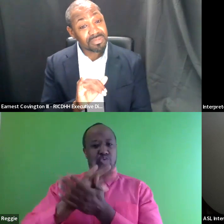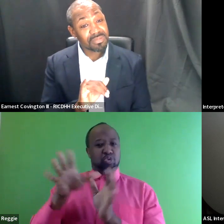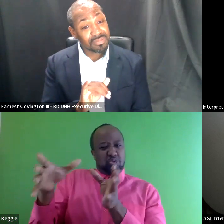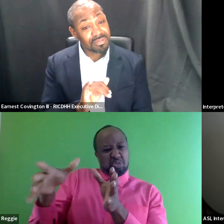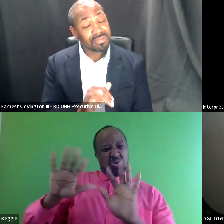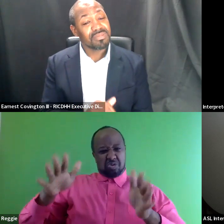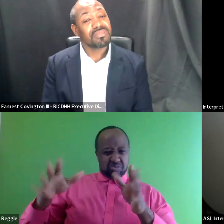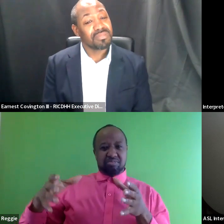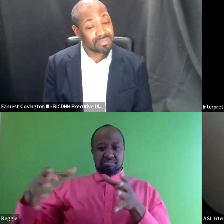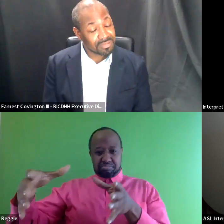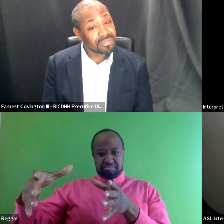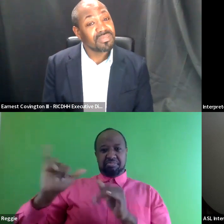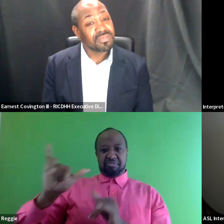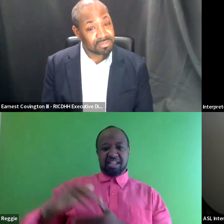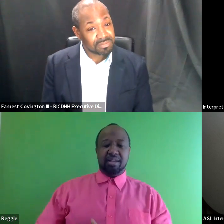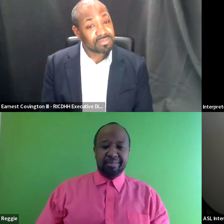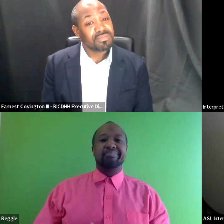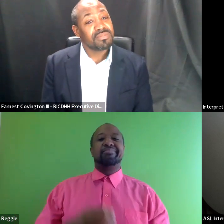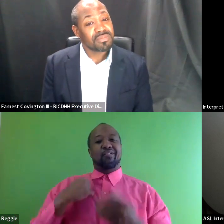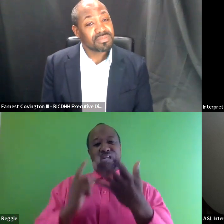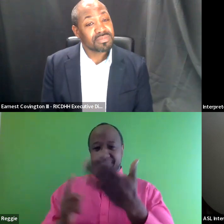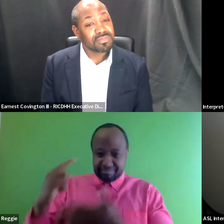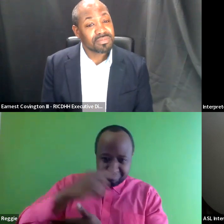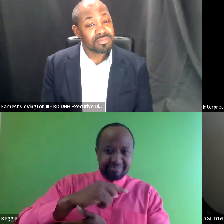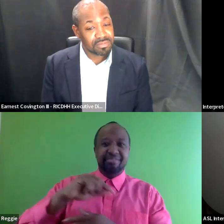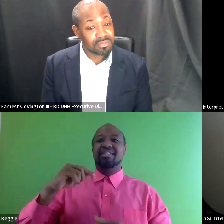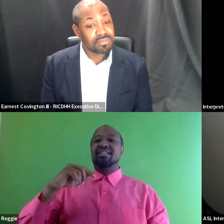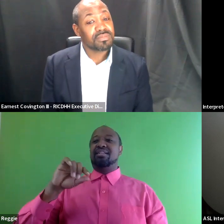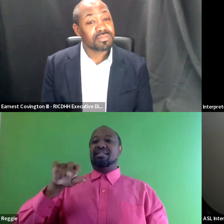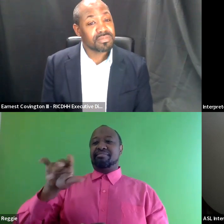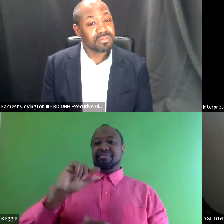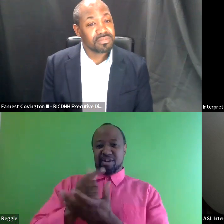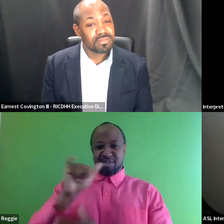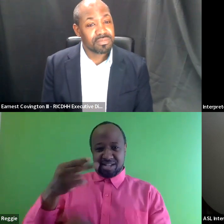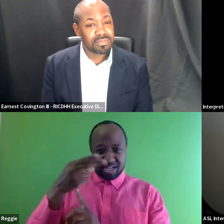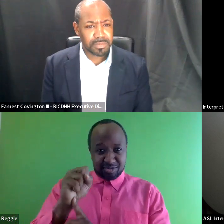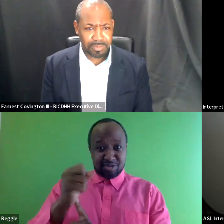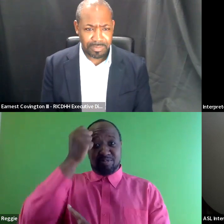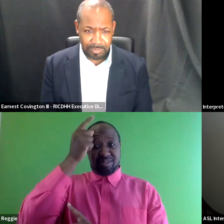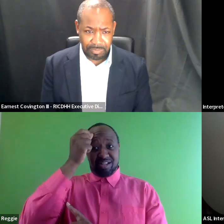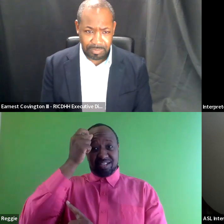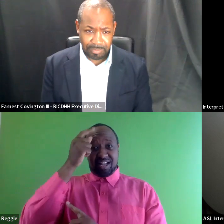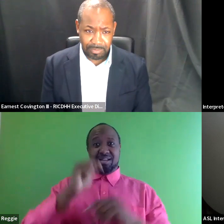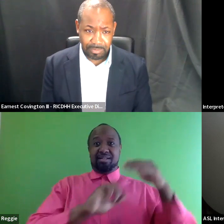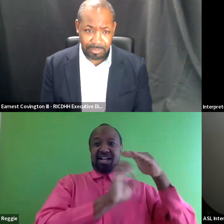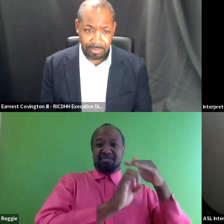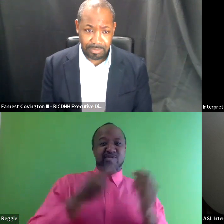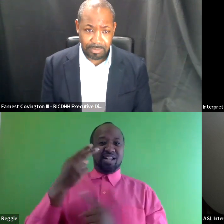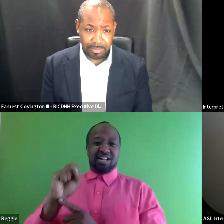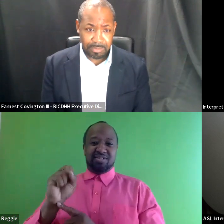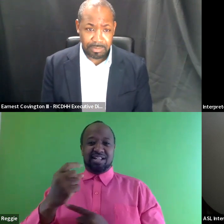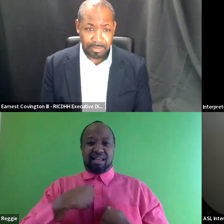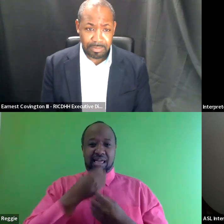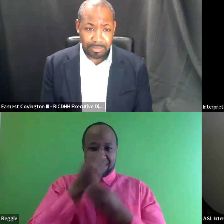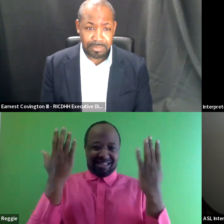there really wasn't many international or Black students there. But anyway, I went through